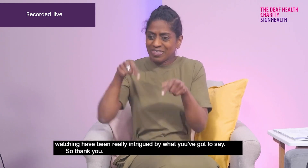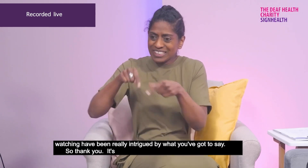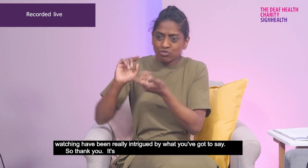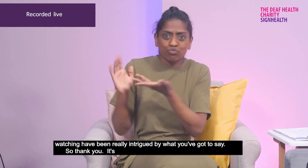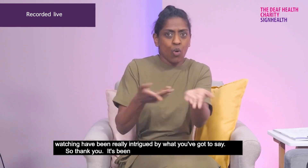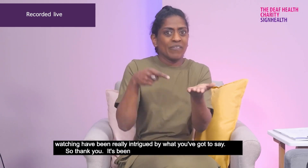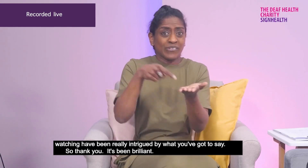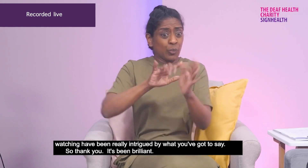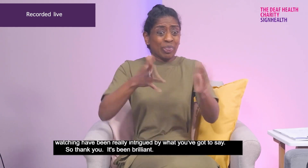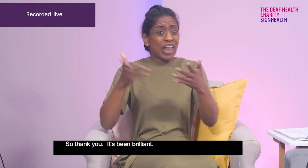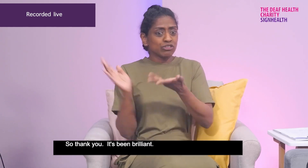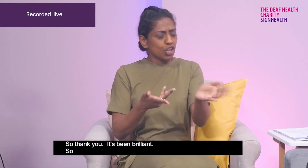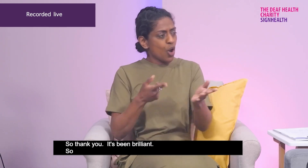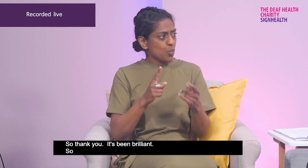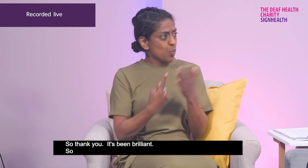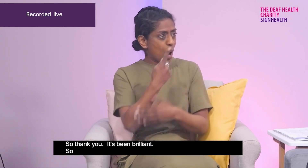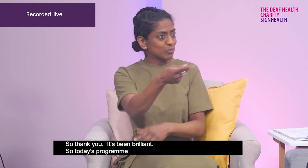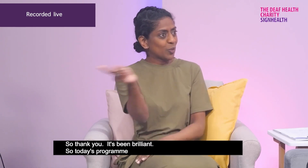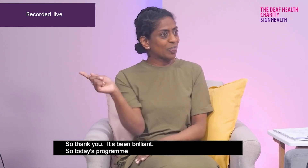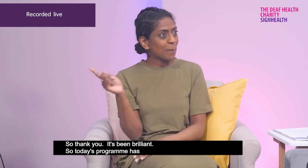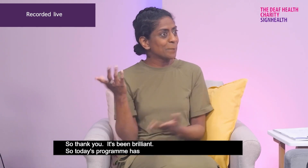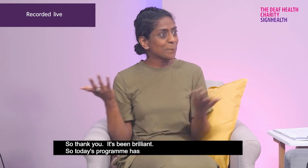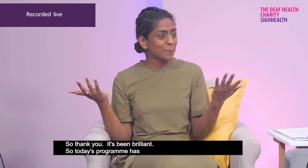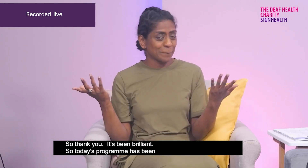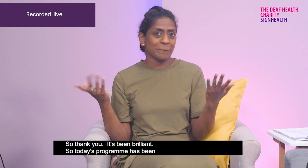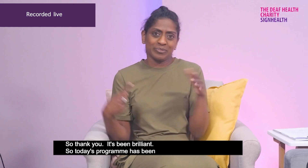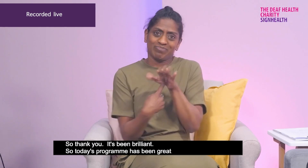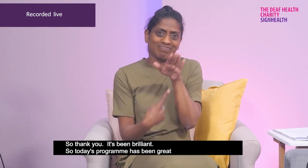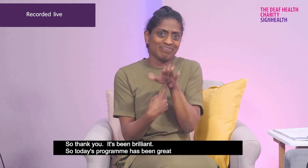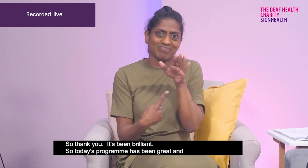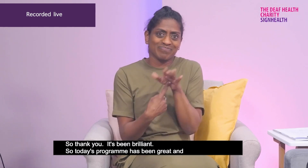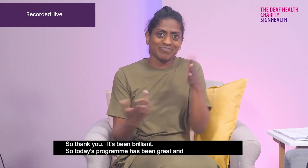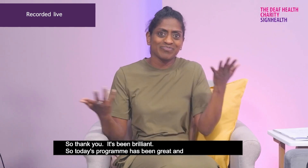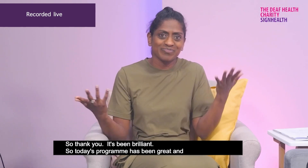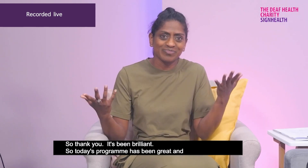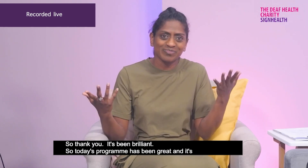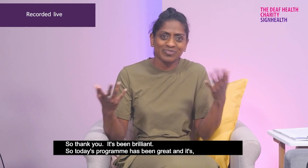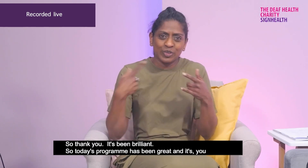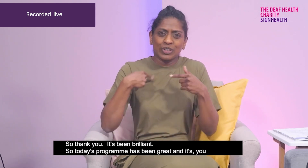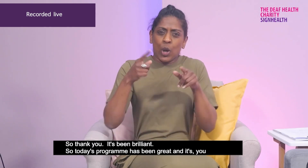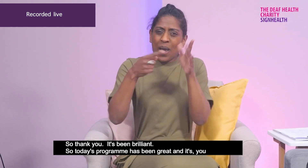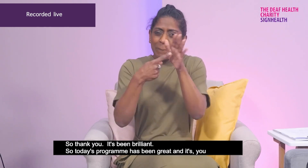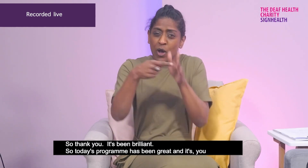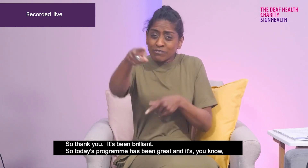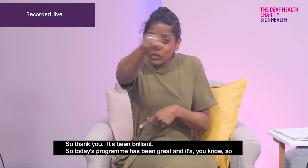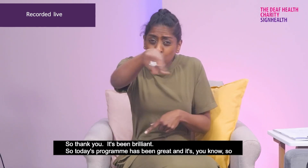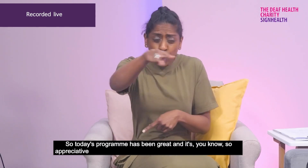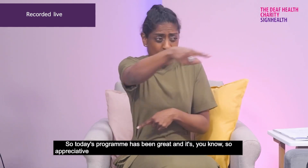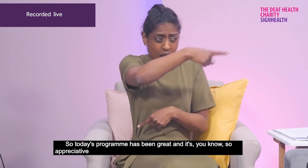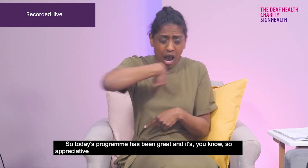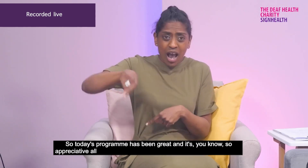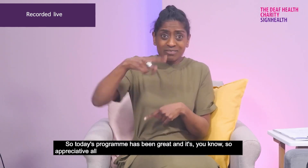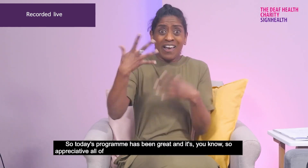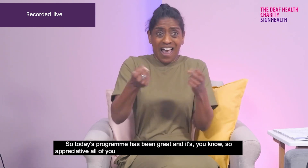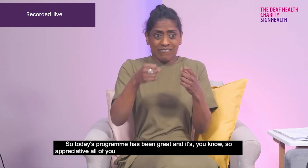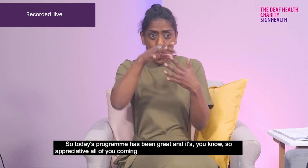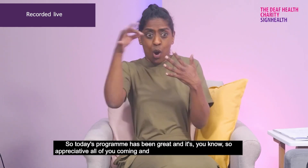And it's, you know, so appreciative for all of you coming and sharing this information. It's so important. It's important